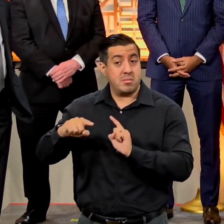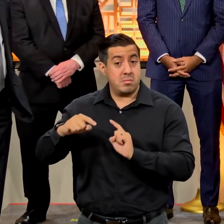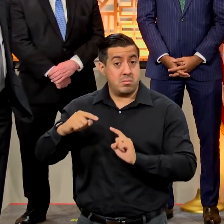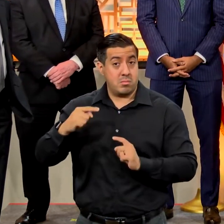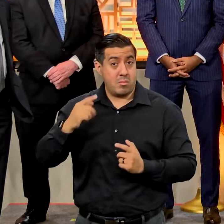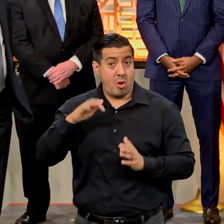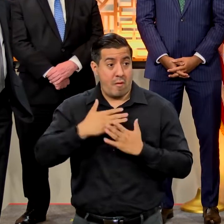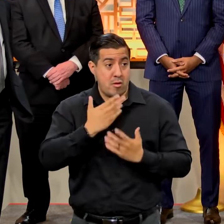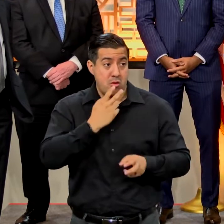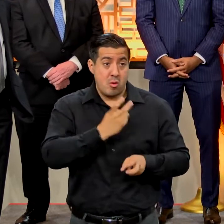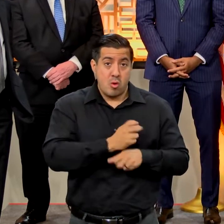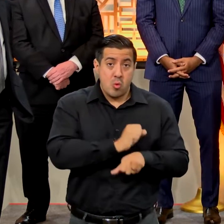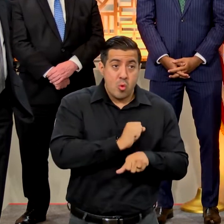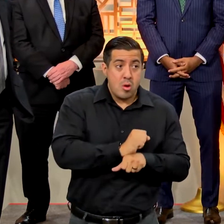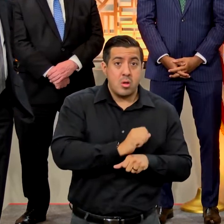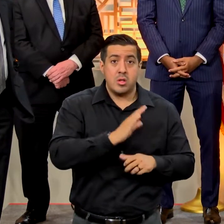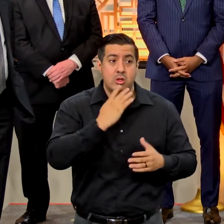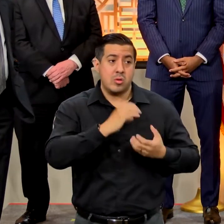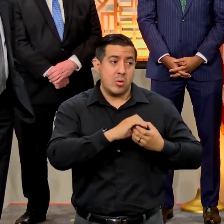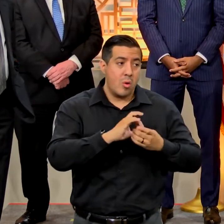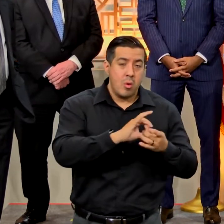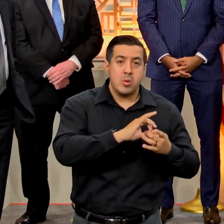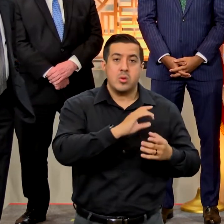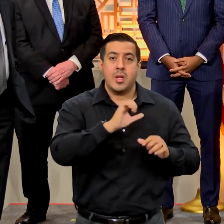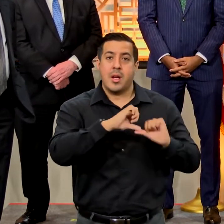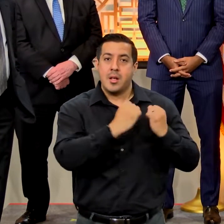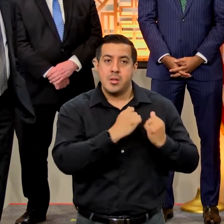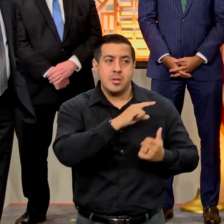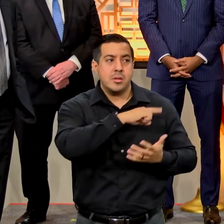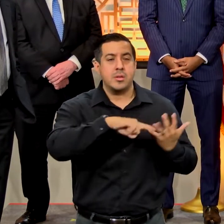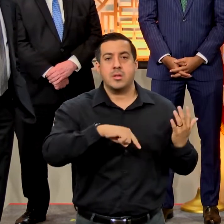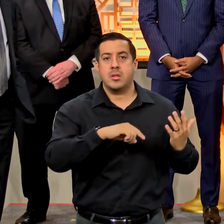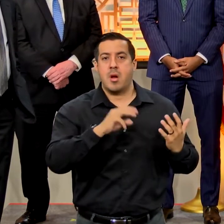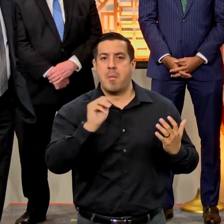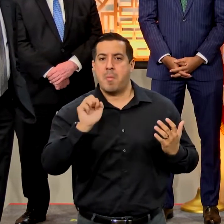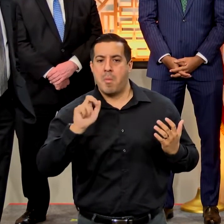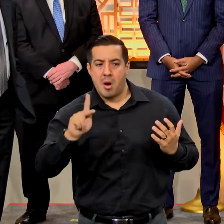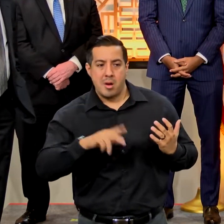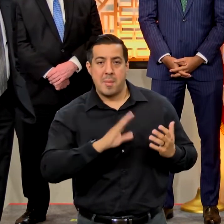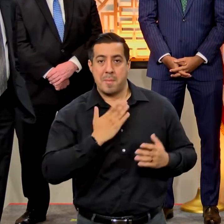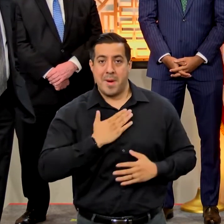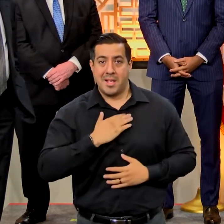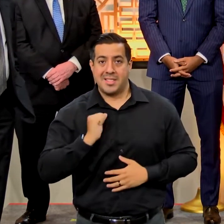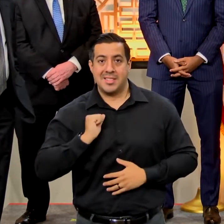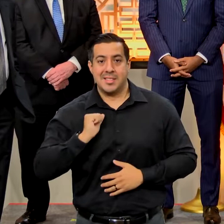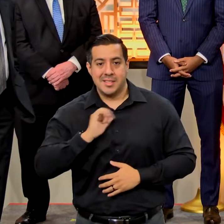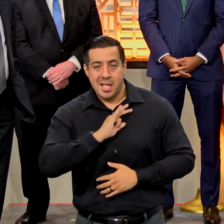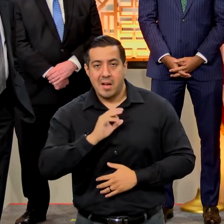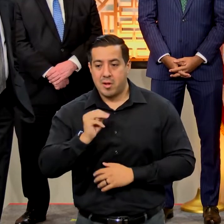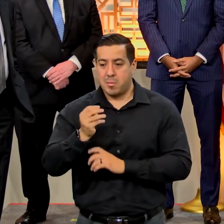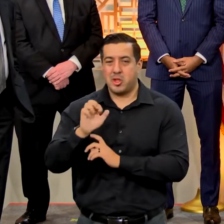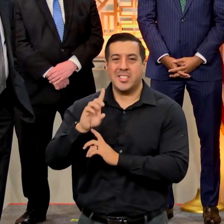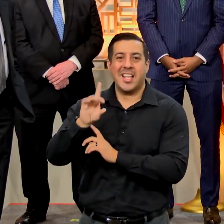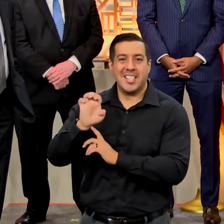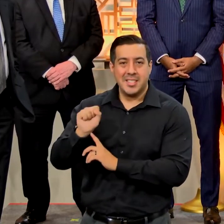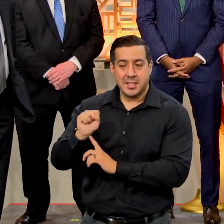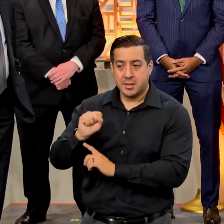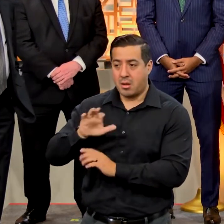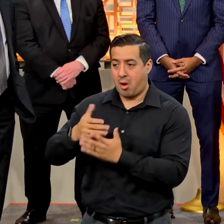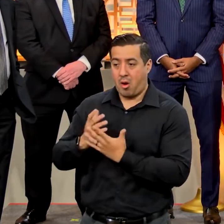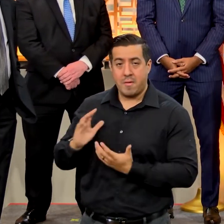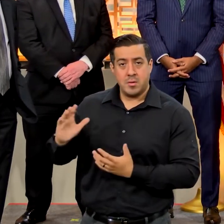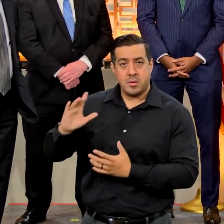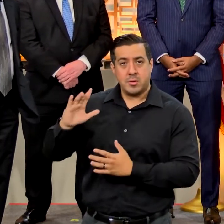of Mike Nichols and the Coalition of Homeless, Mark, and with my staff, Mercedes, and the collective